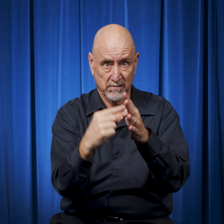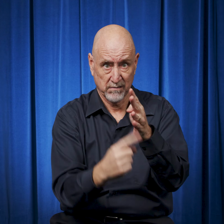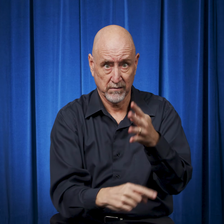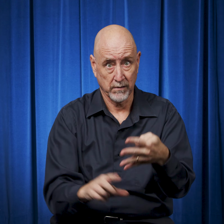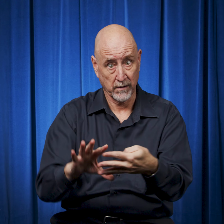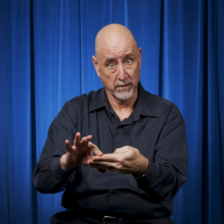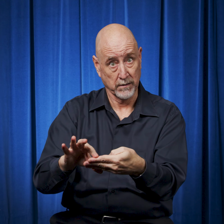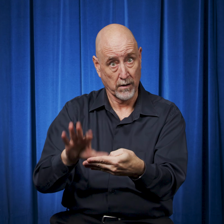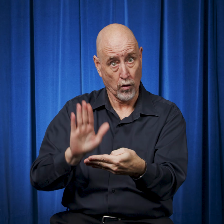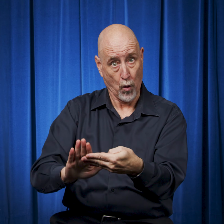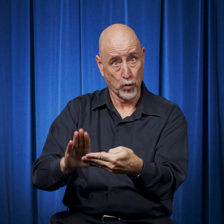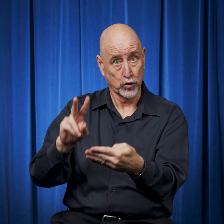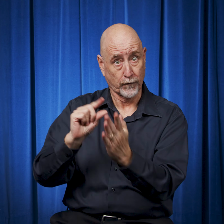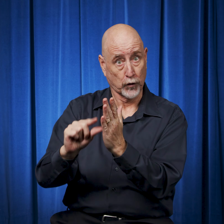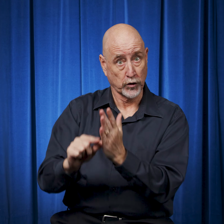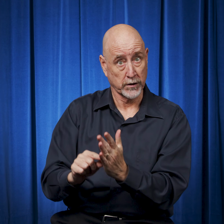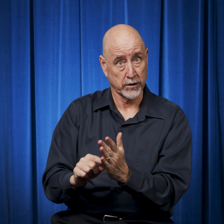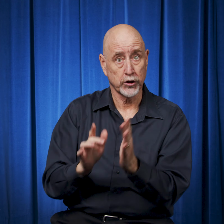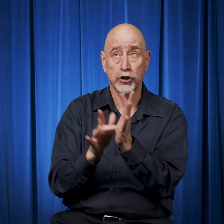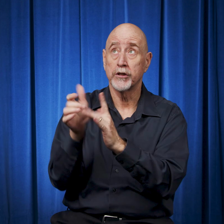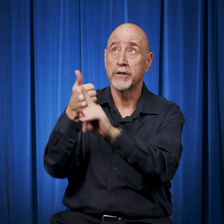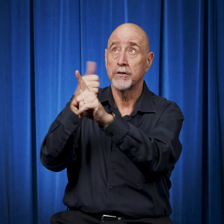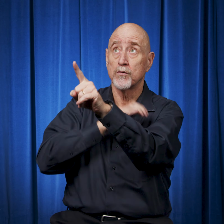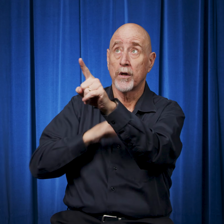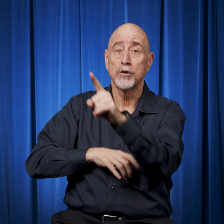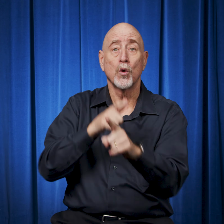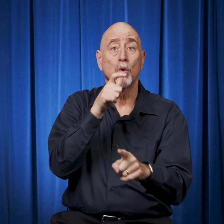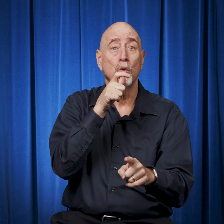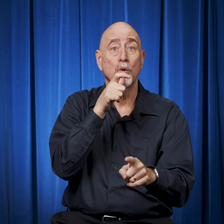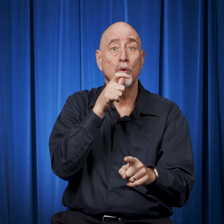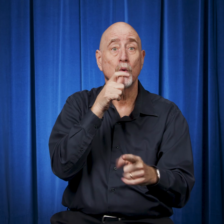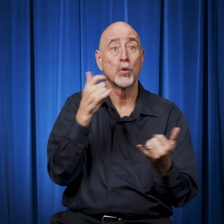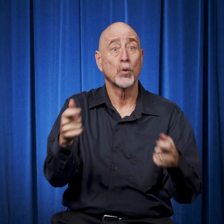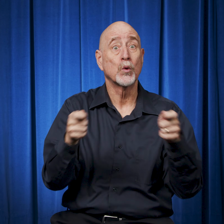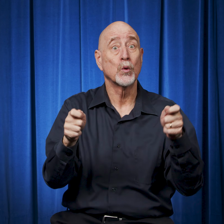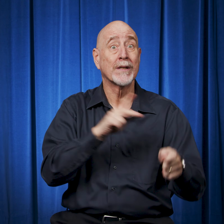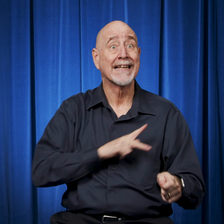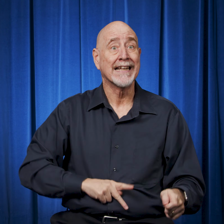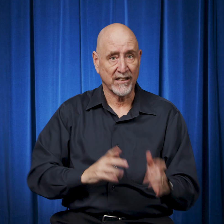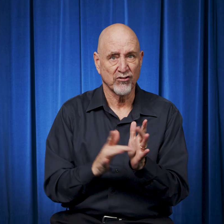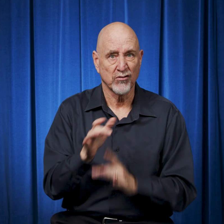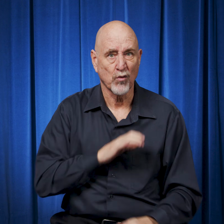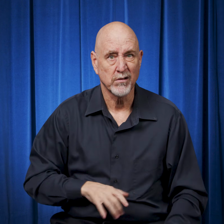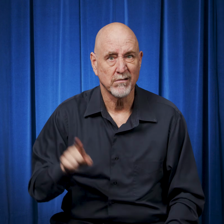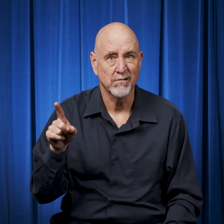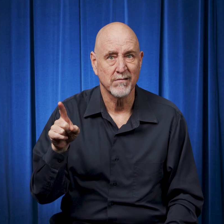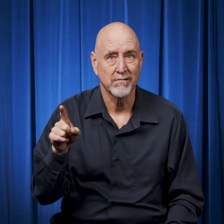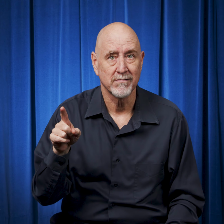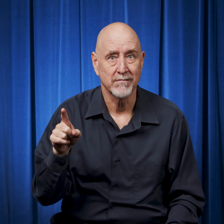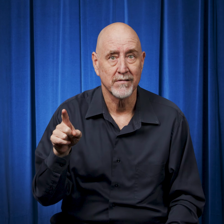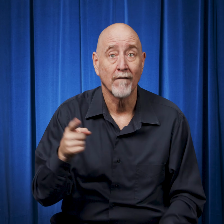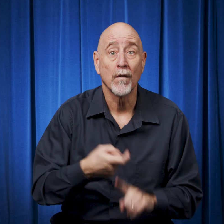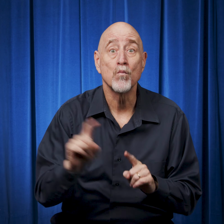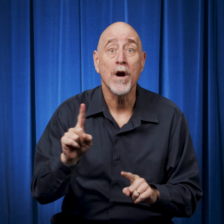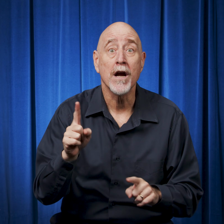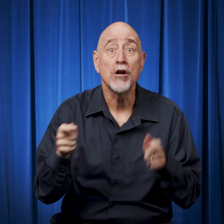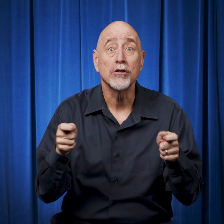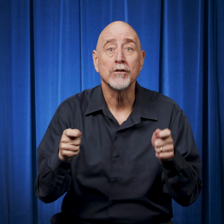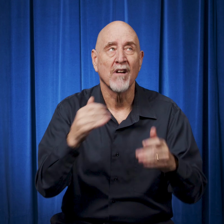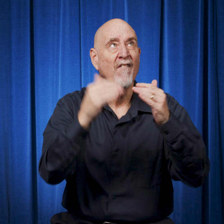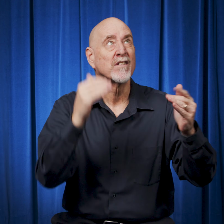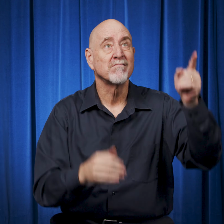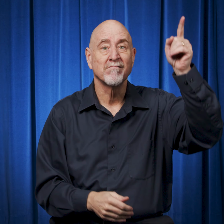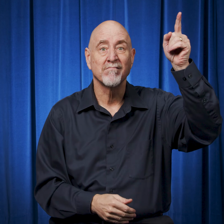those verses, Jesus Christ is the current reigning king. He's reigning from heaven.